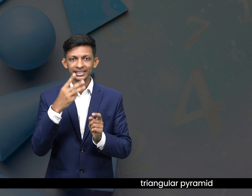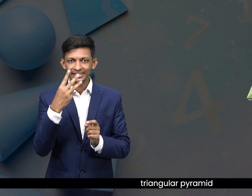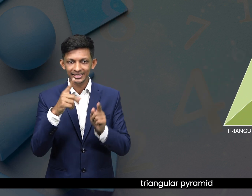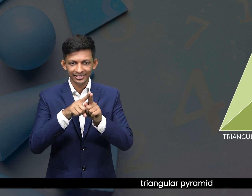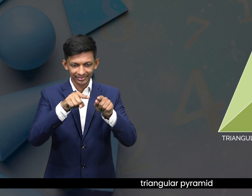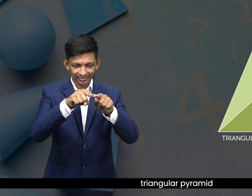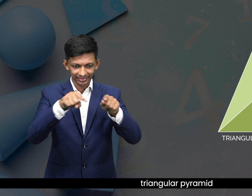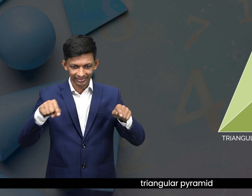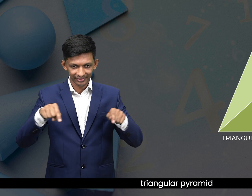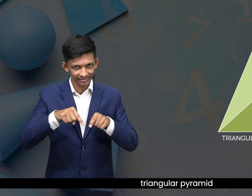triangular pyramid,